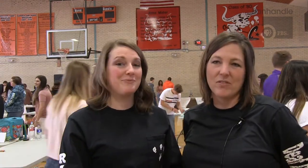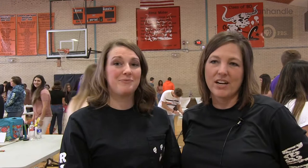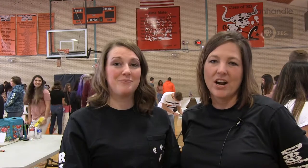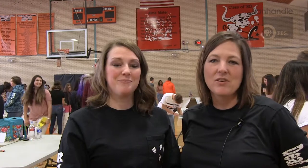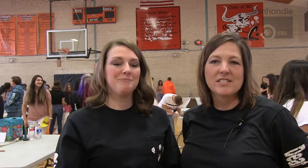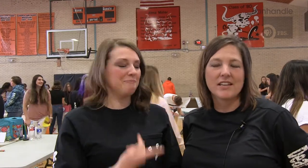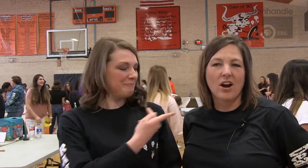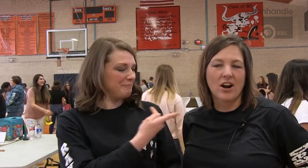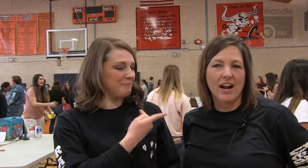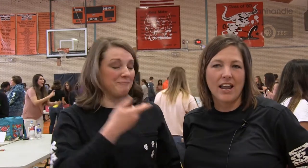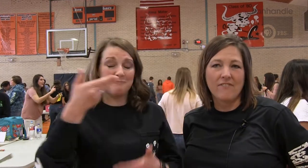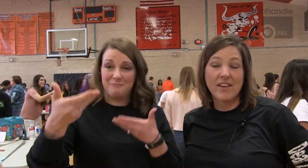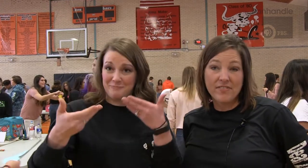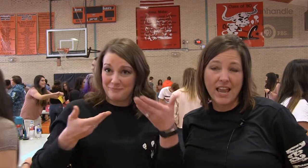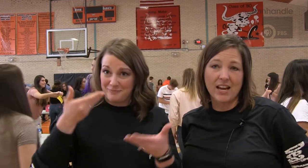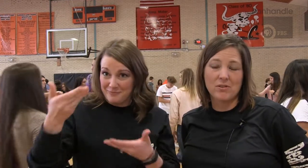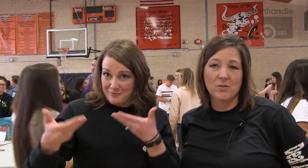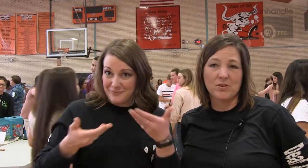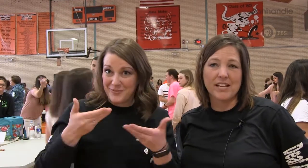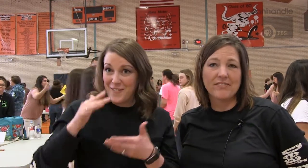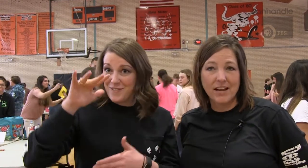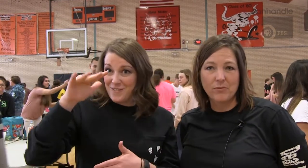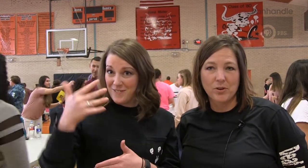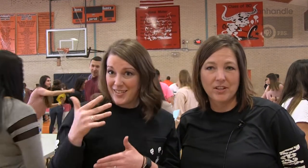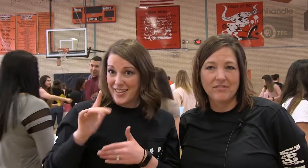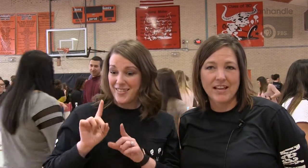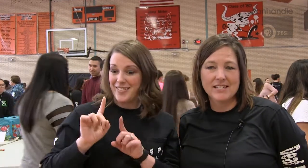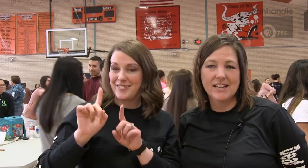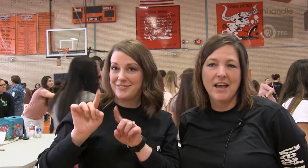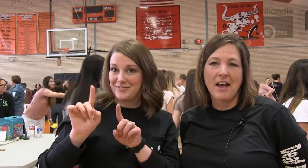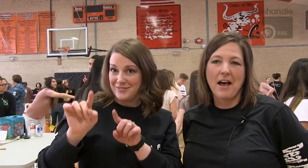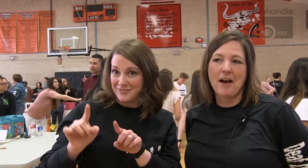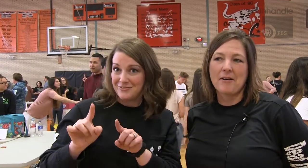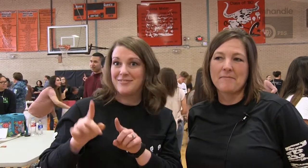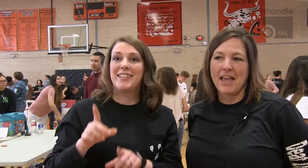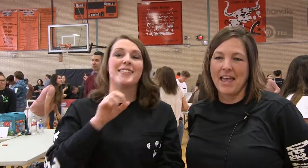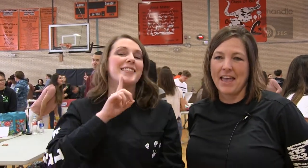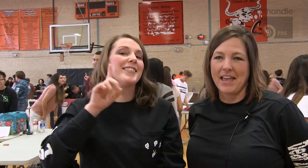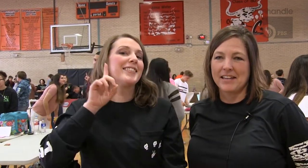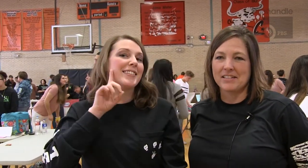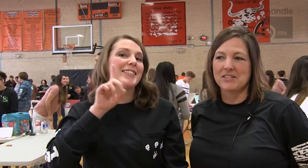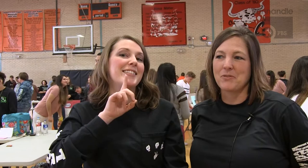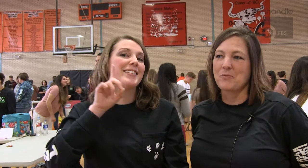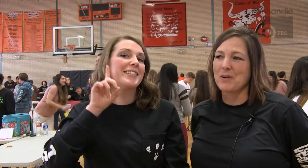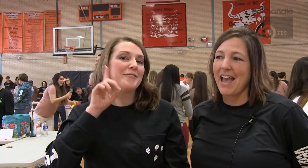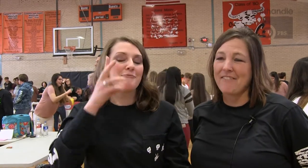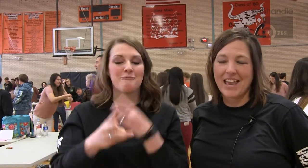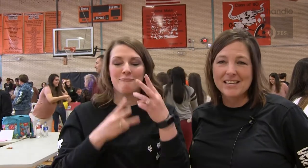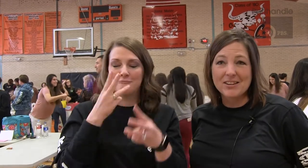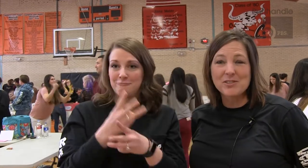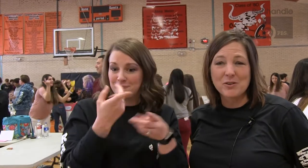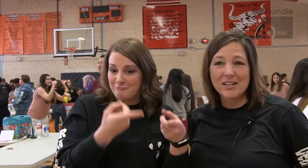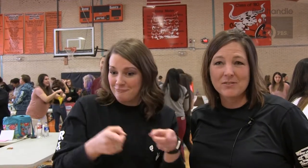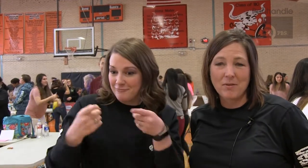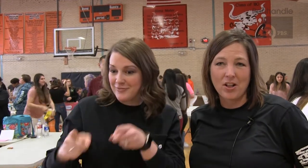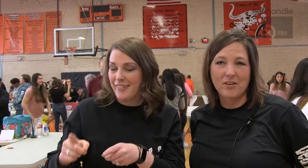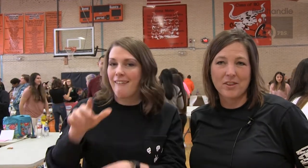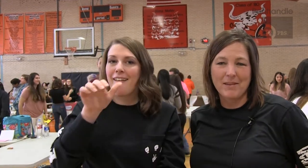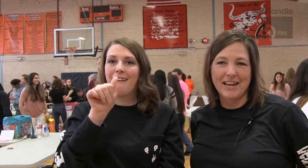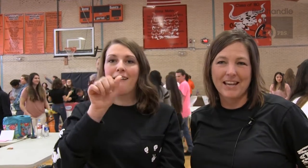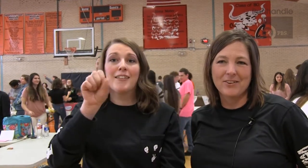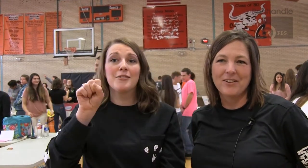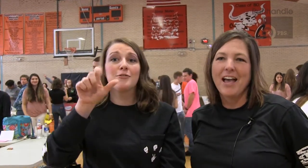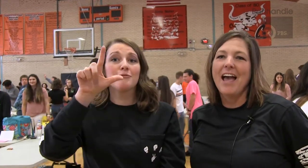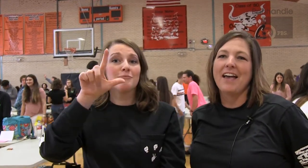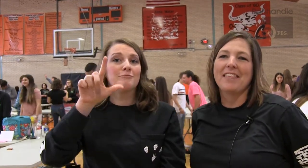And we're hosting our fifth annual Deaf Deaf World event and we have ASL students from all